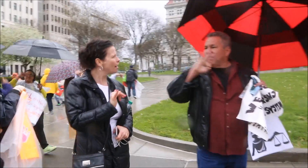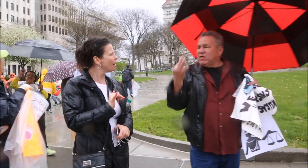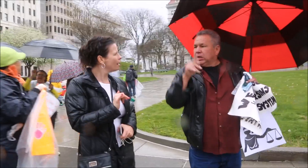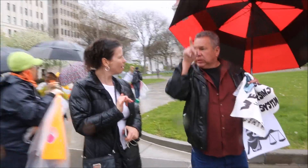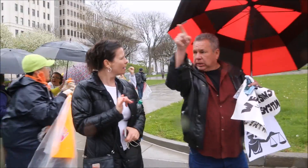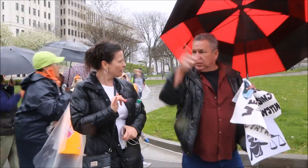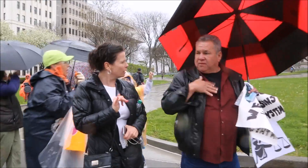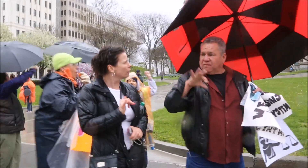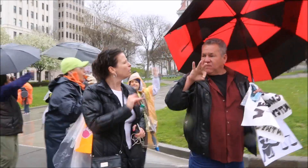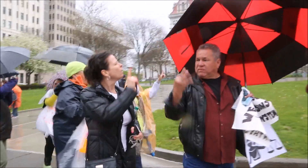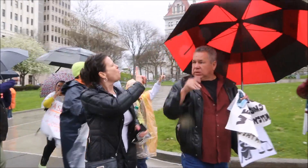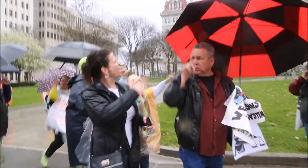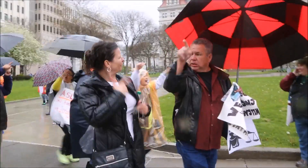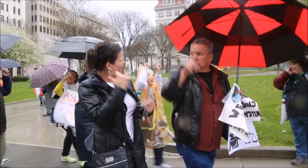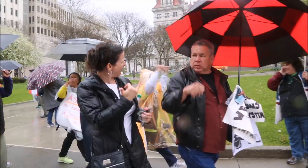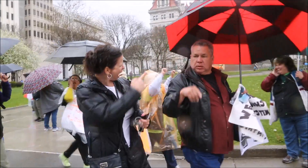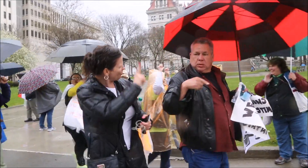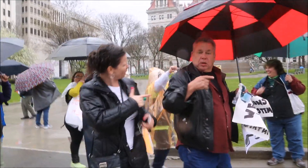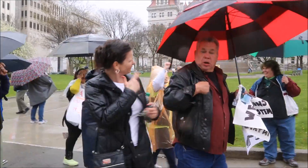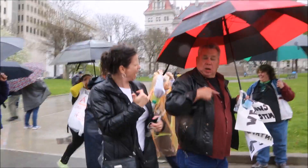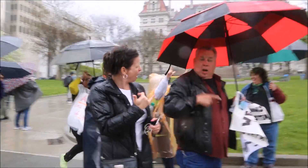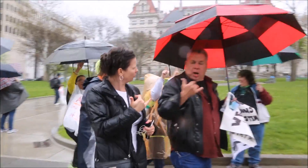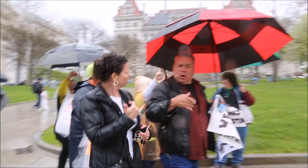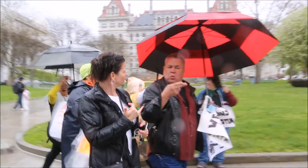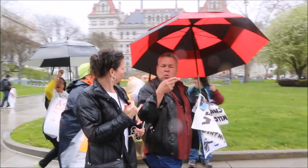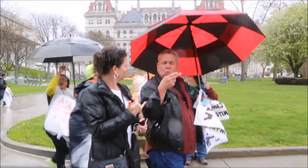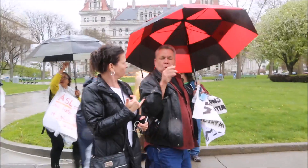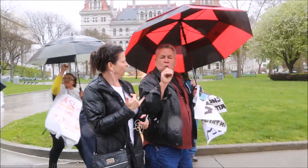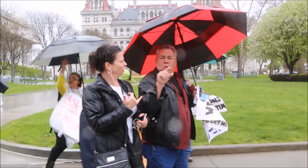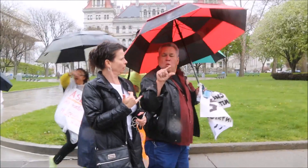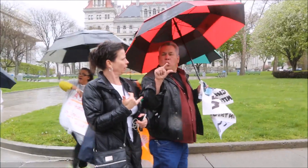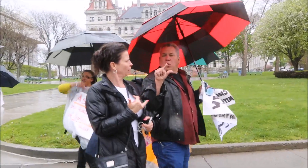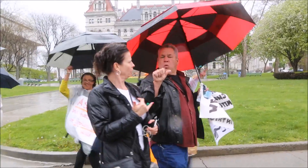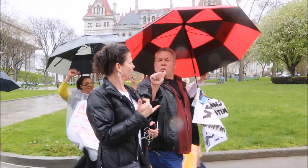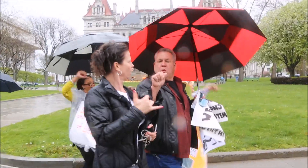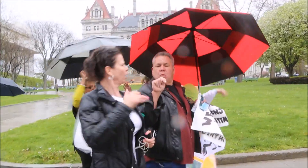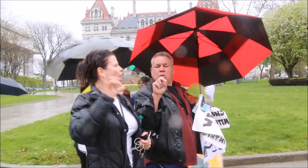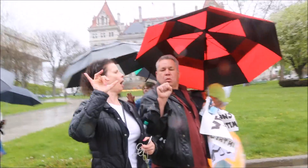Okay.